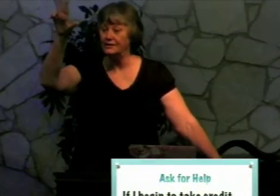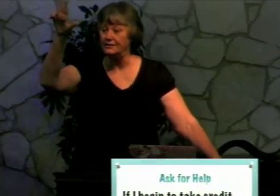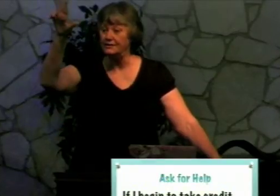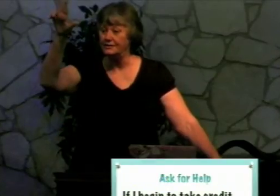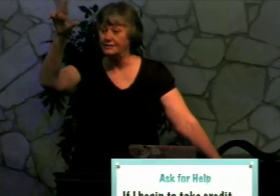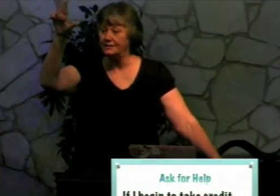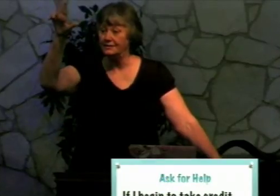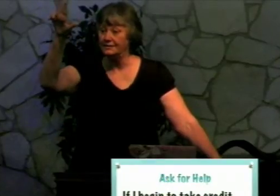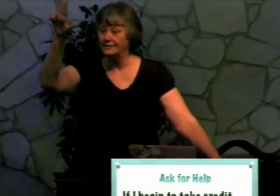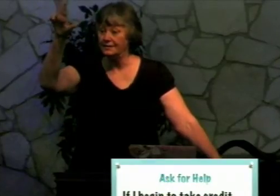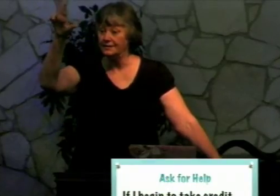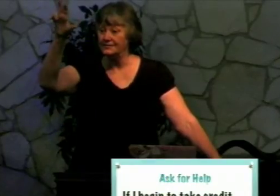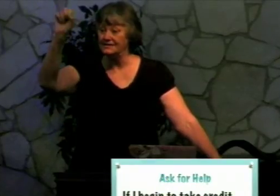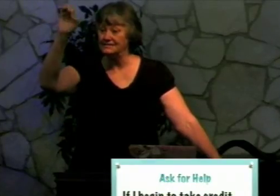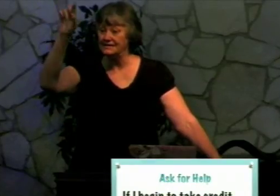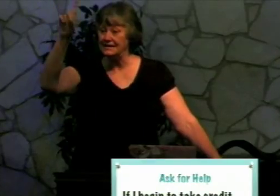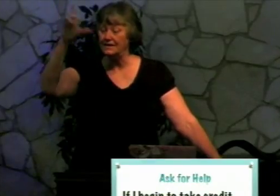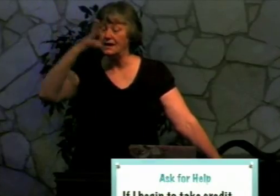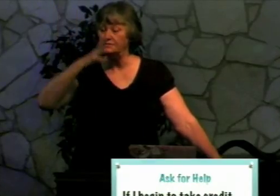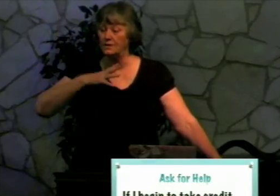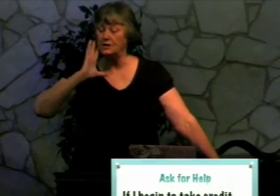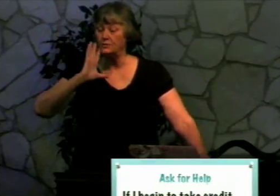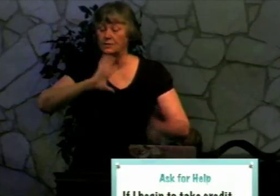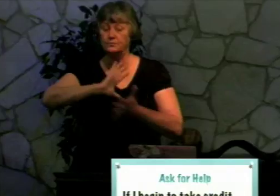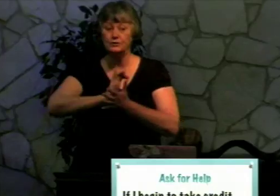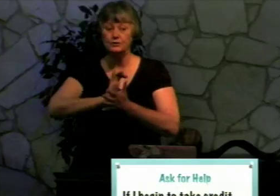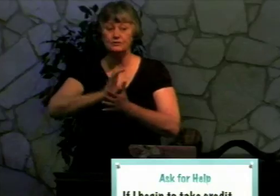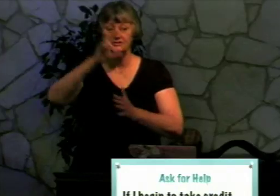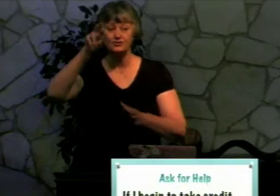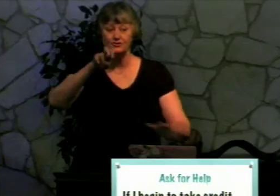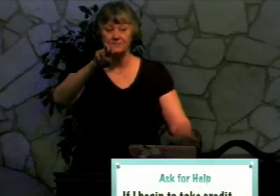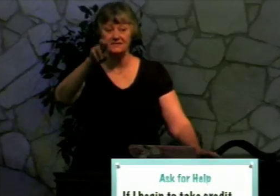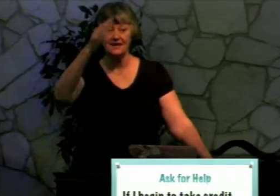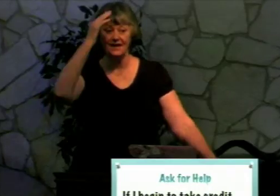3. The seed of woman will bruise the serpent's head.